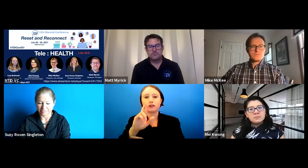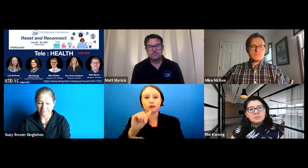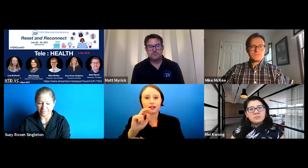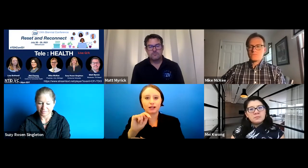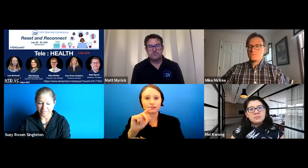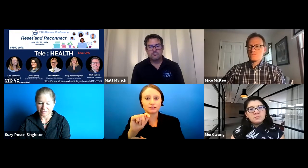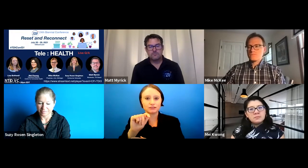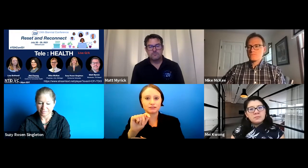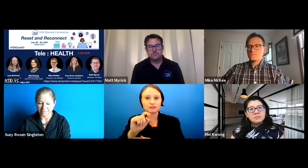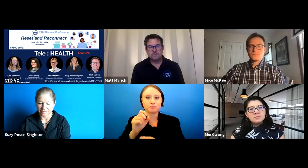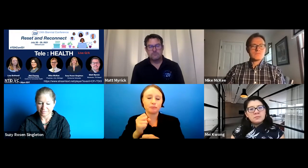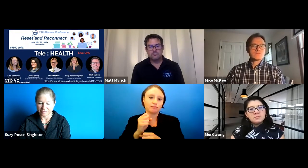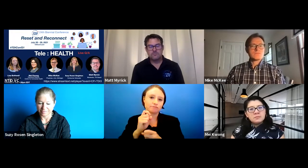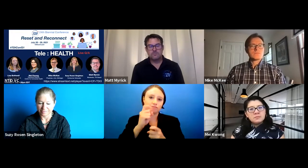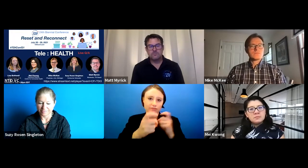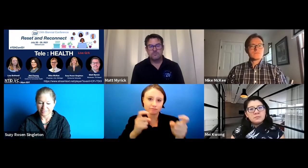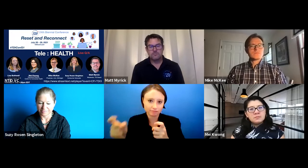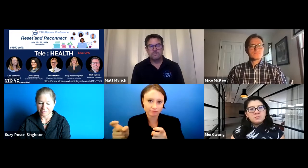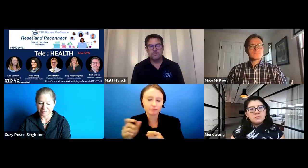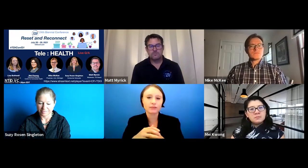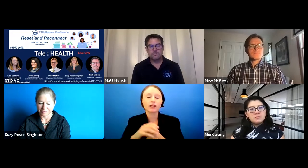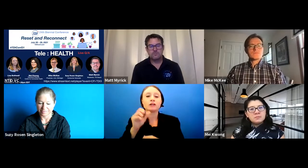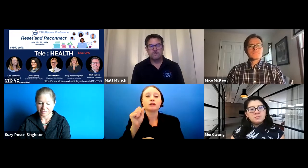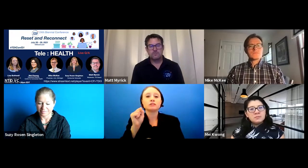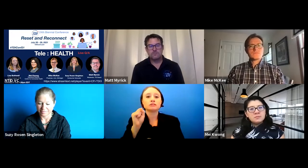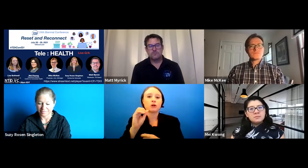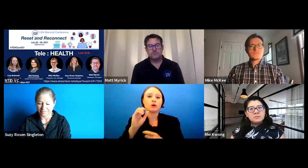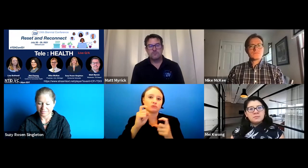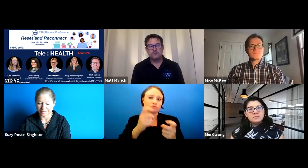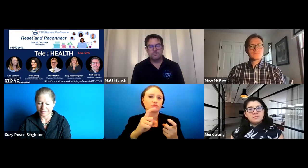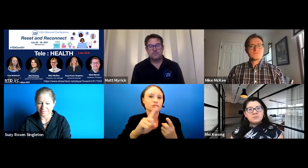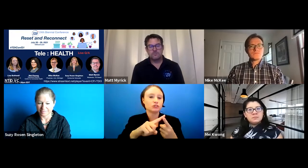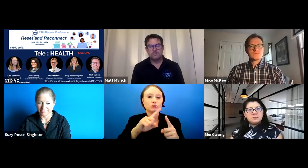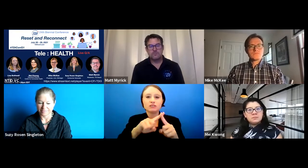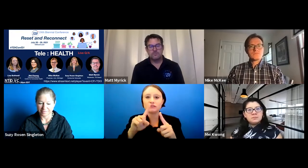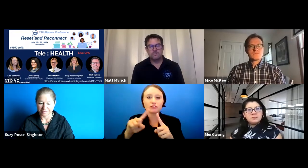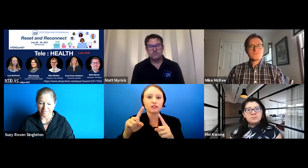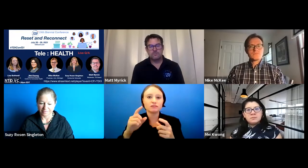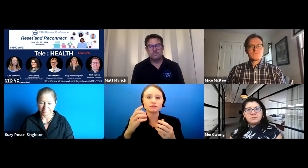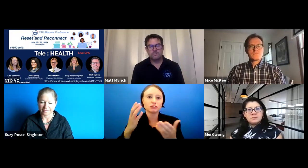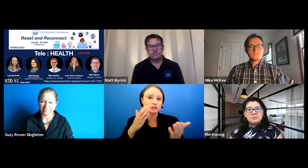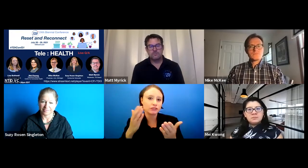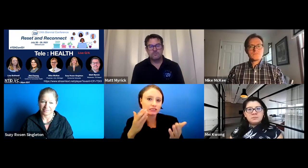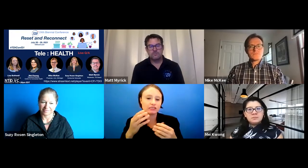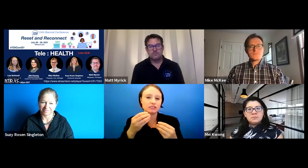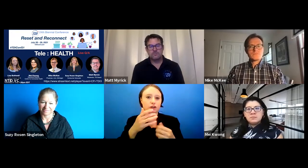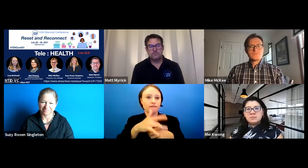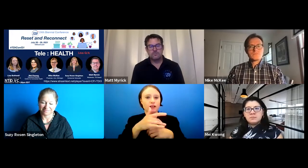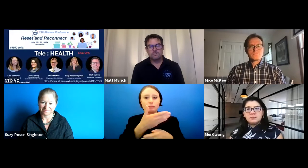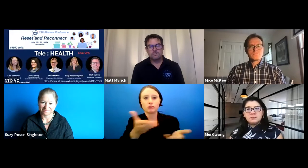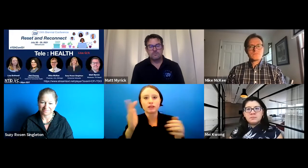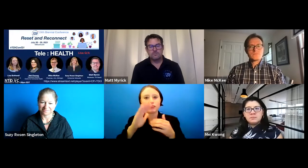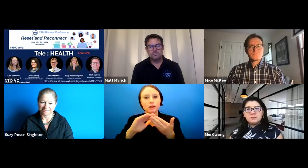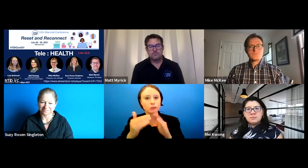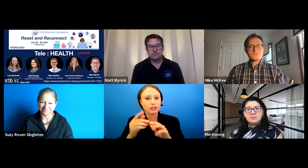biggest activities is grant. So the grantees of ACL for